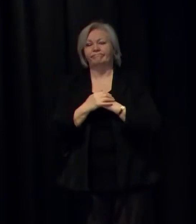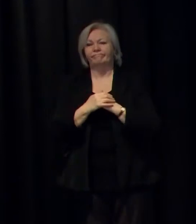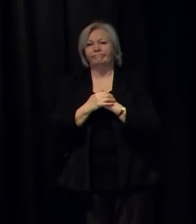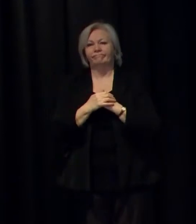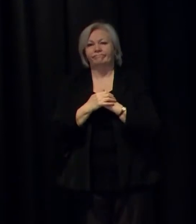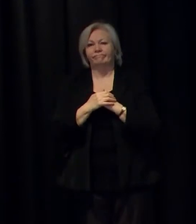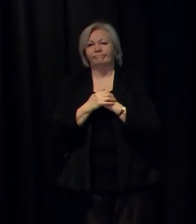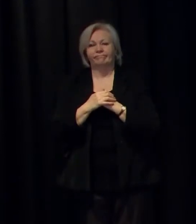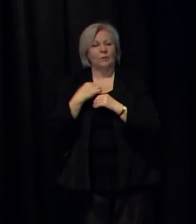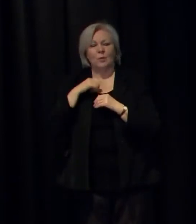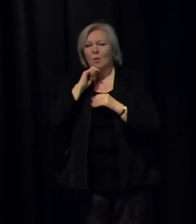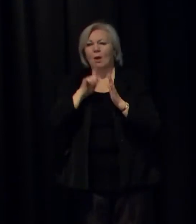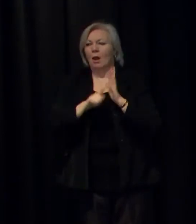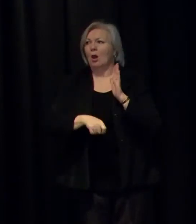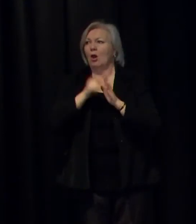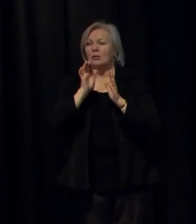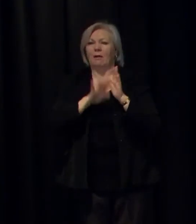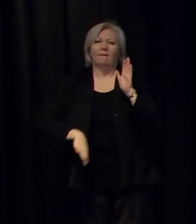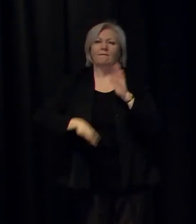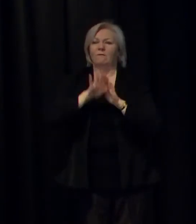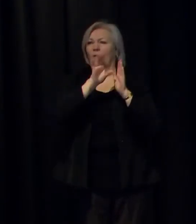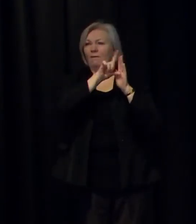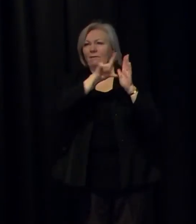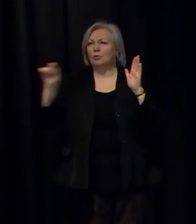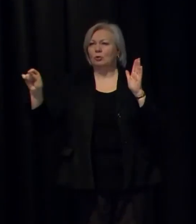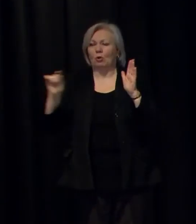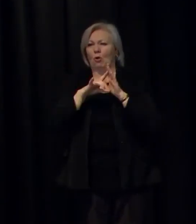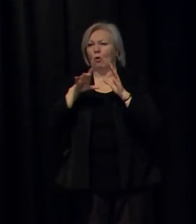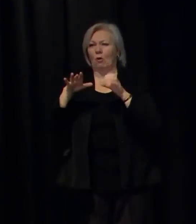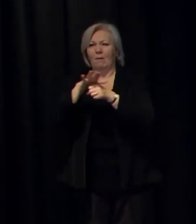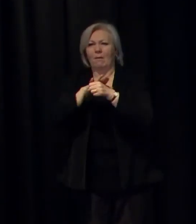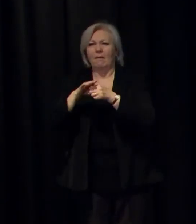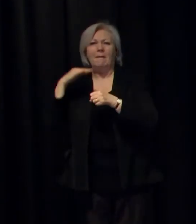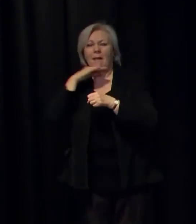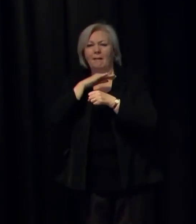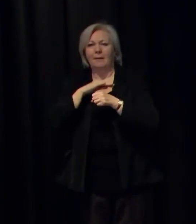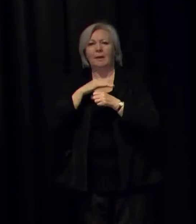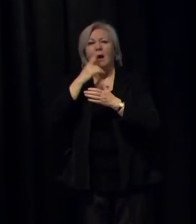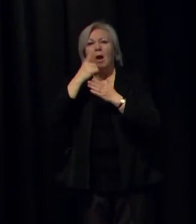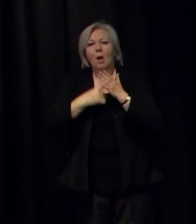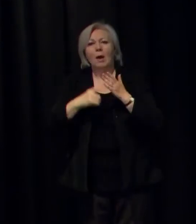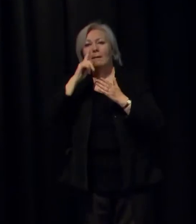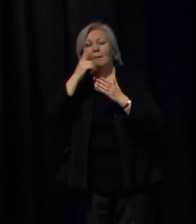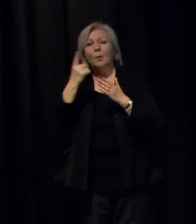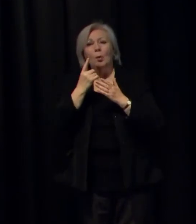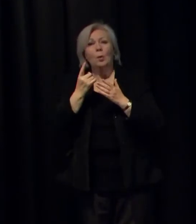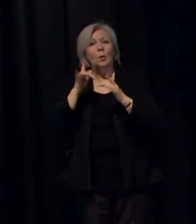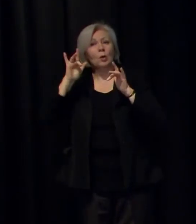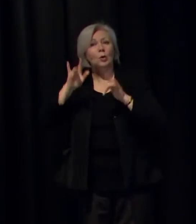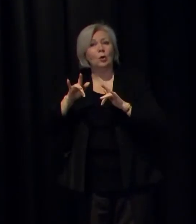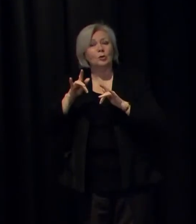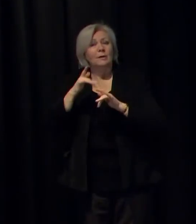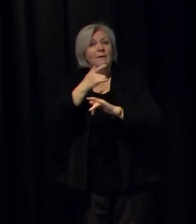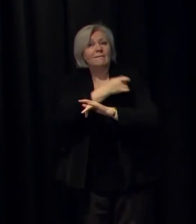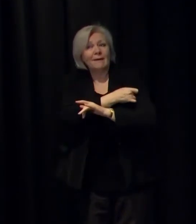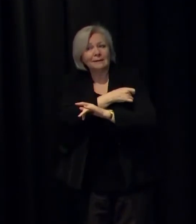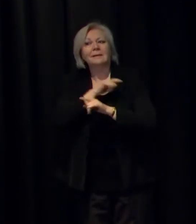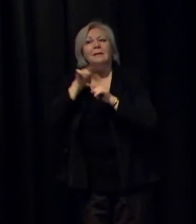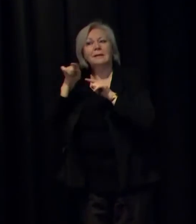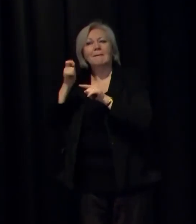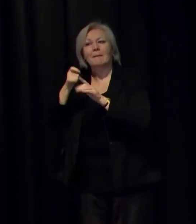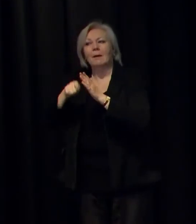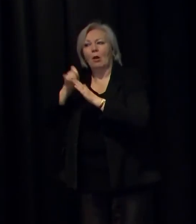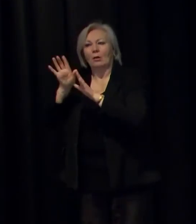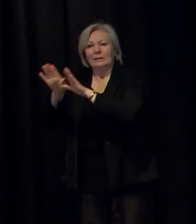anymore across the board. We're instead locking people out who have not got vaccinated to protect themselves and to protect everybody